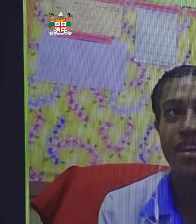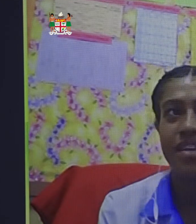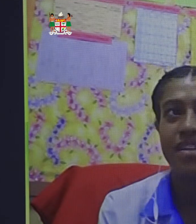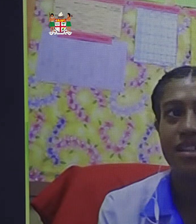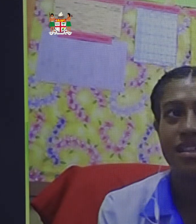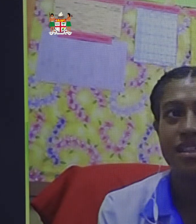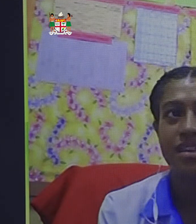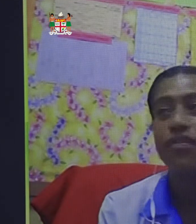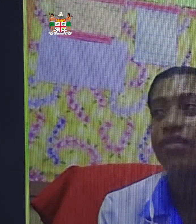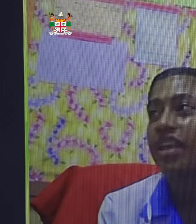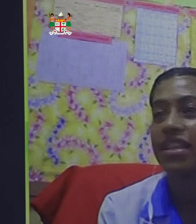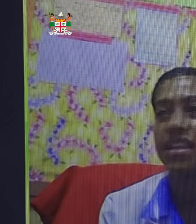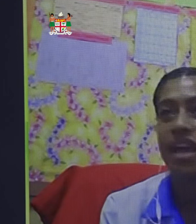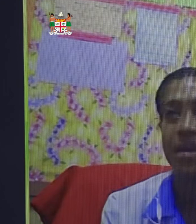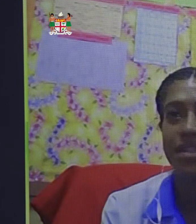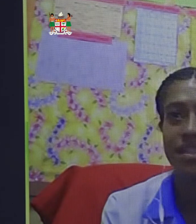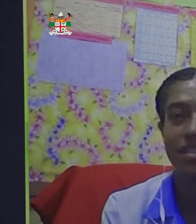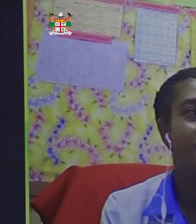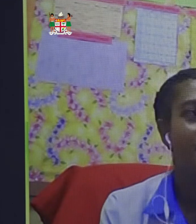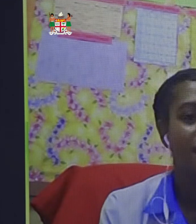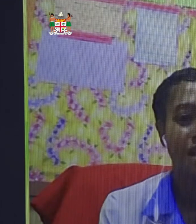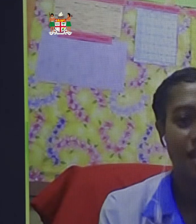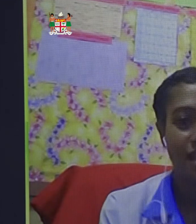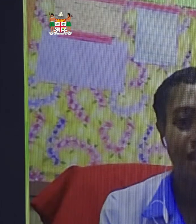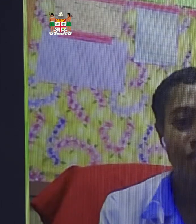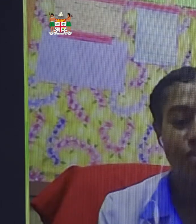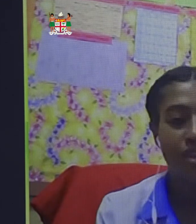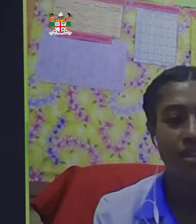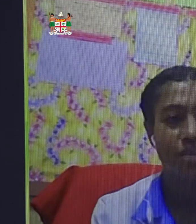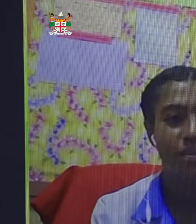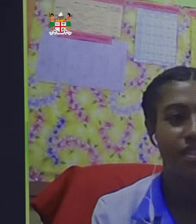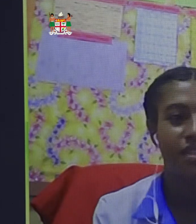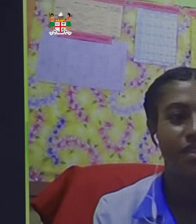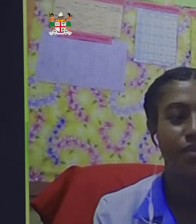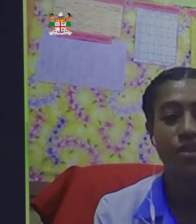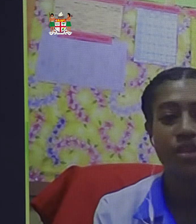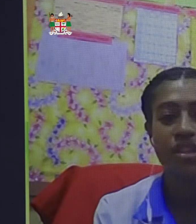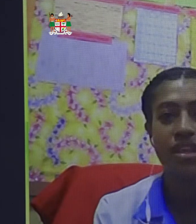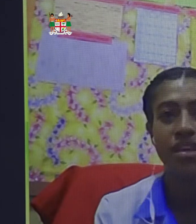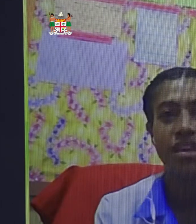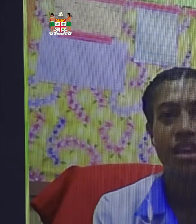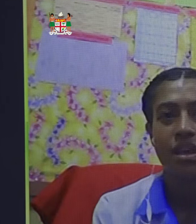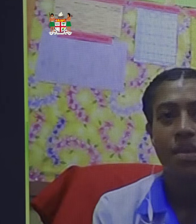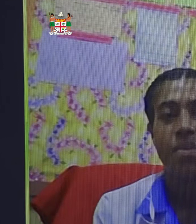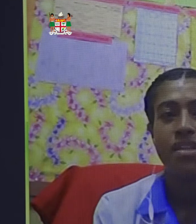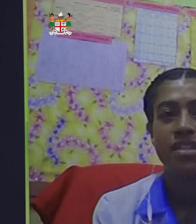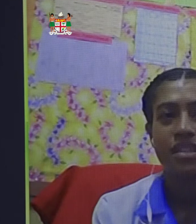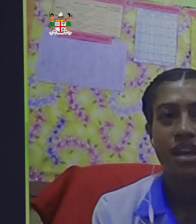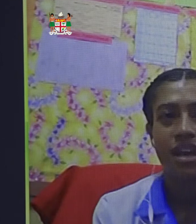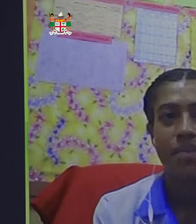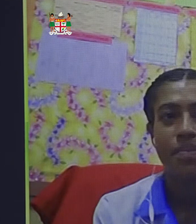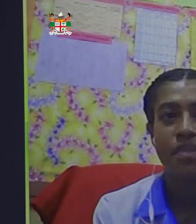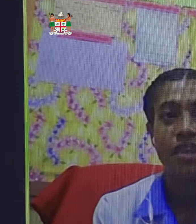During the COVID-19, I wasn't really in Tabiuni. That was in 2020,